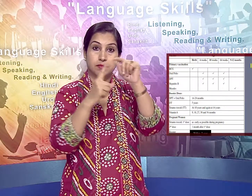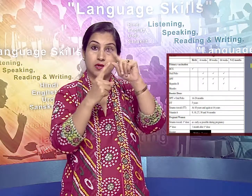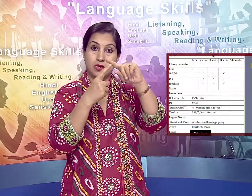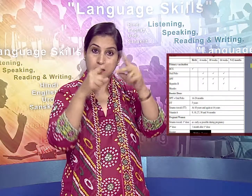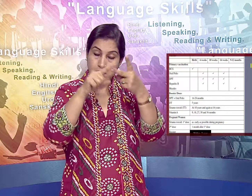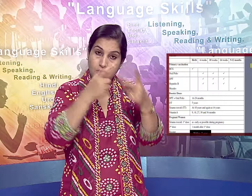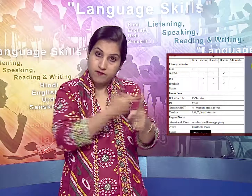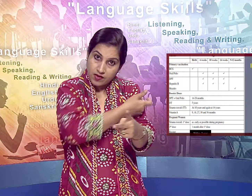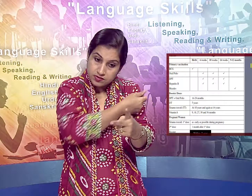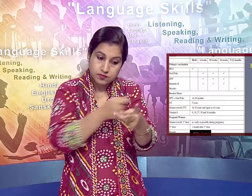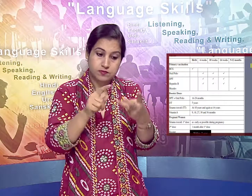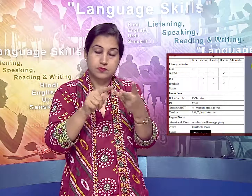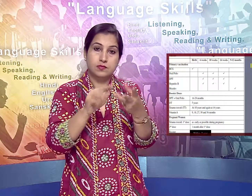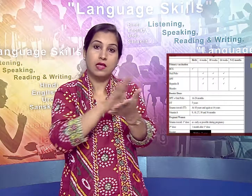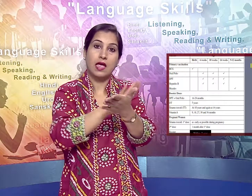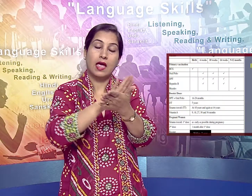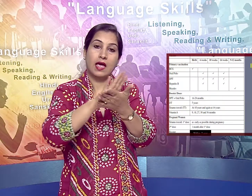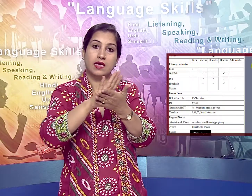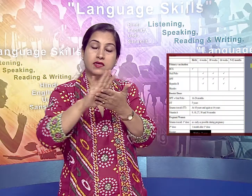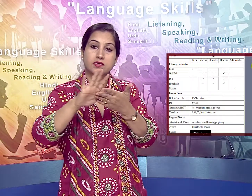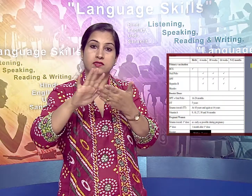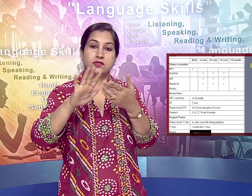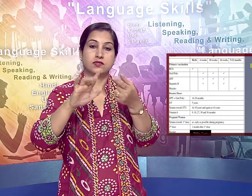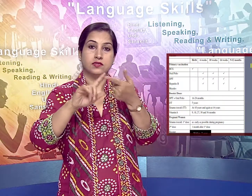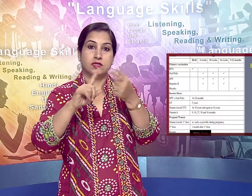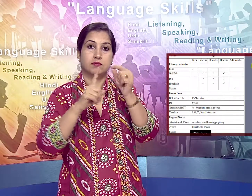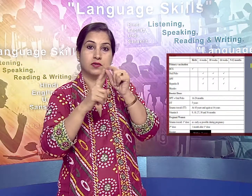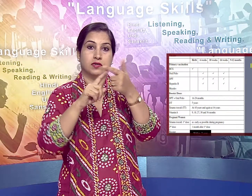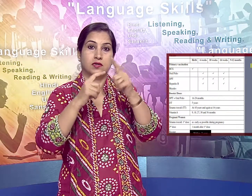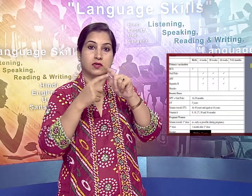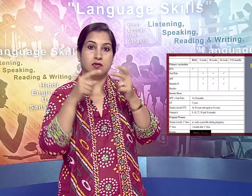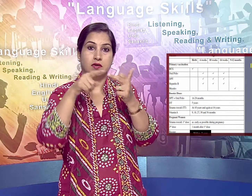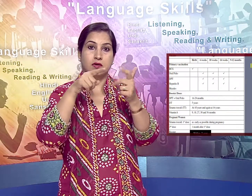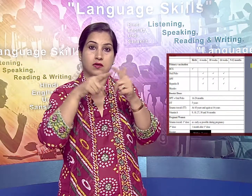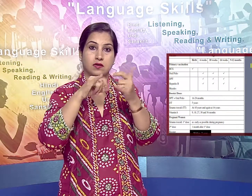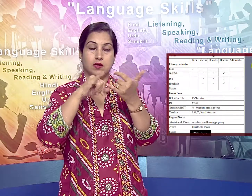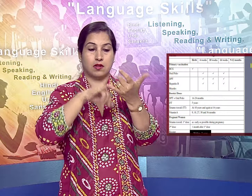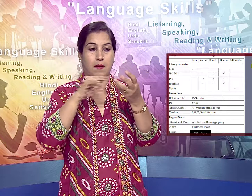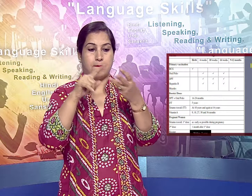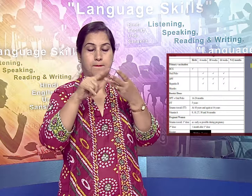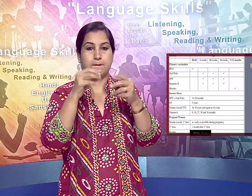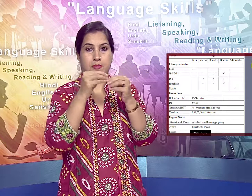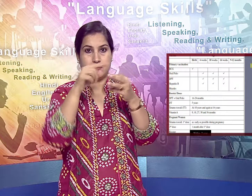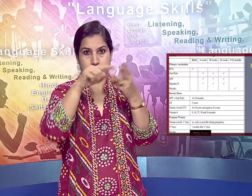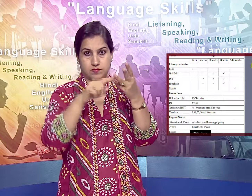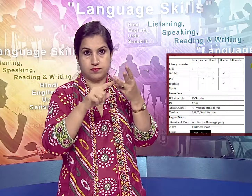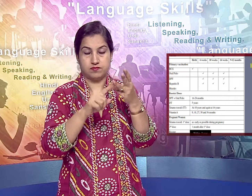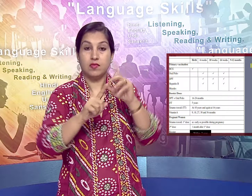DPT vaccine, hepatitis B vaccine. When the child is